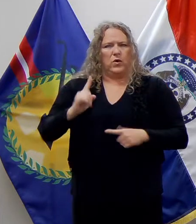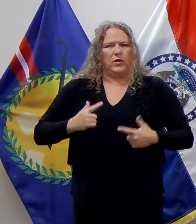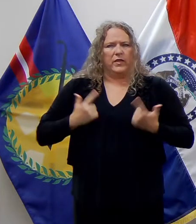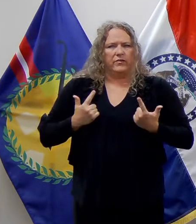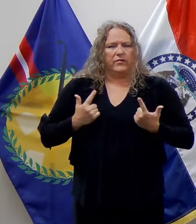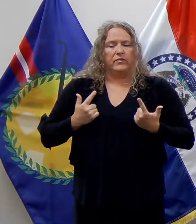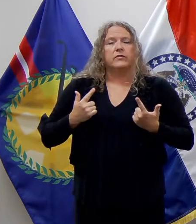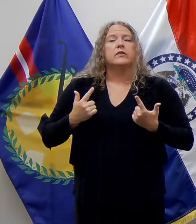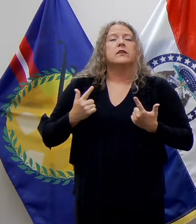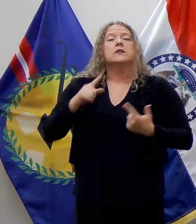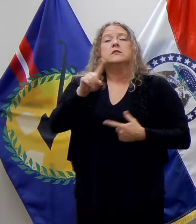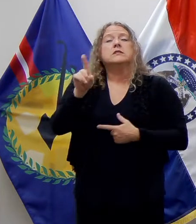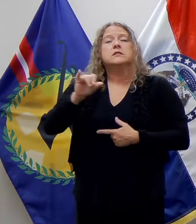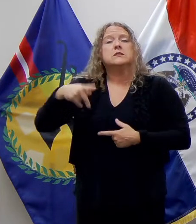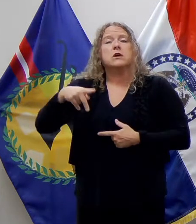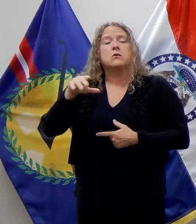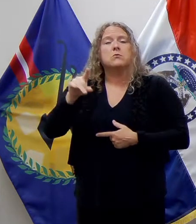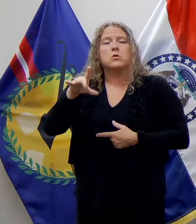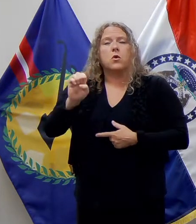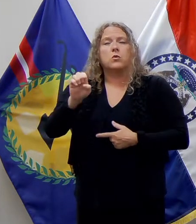child born in zip code